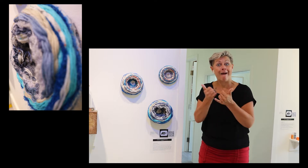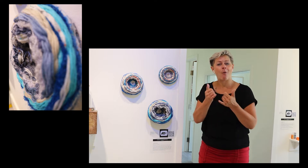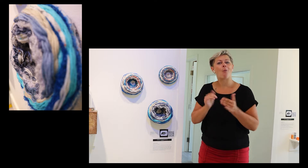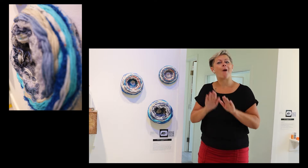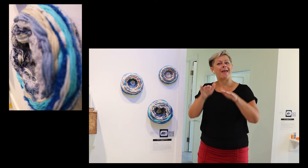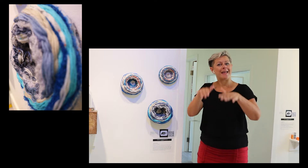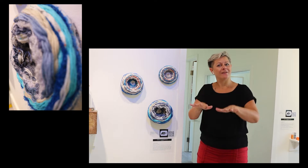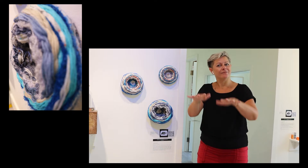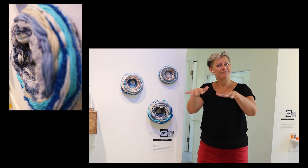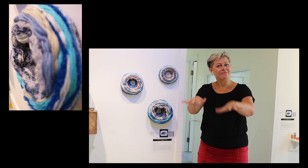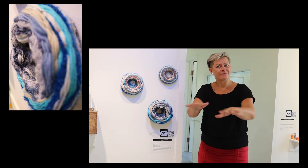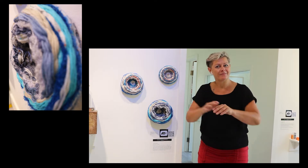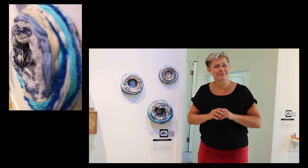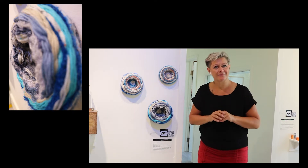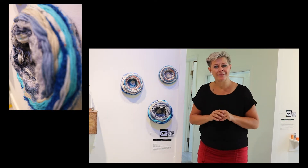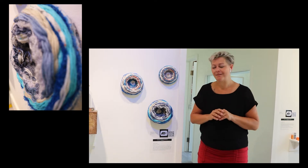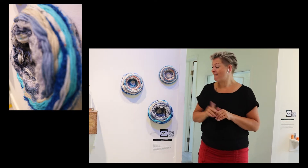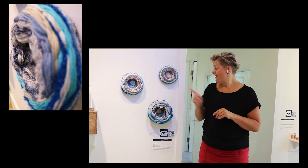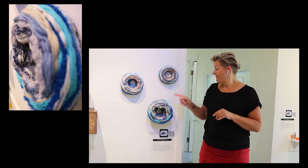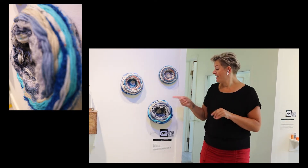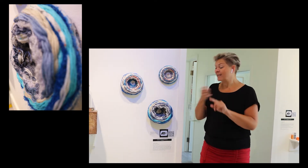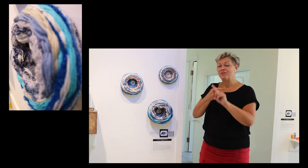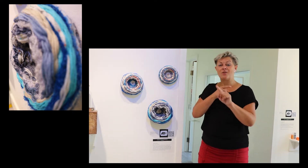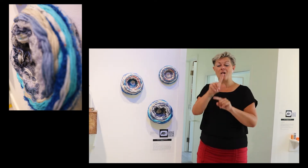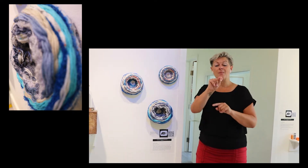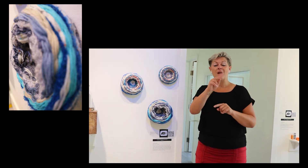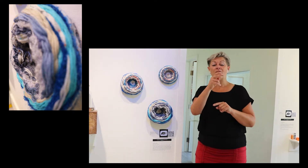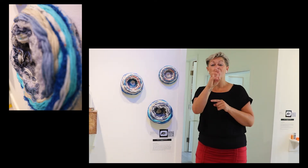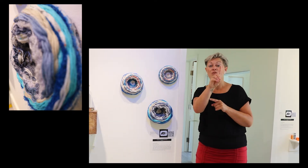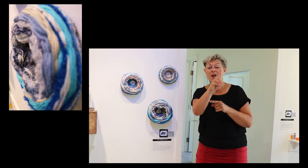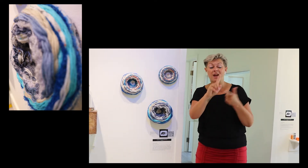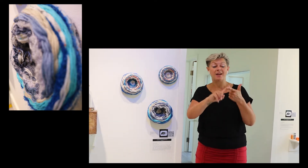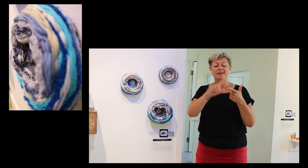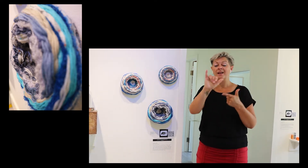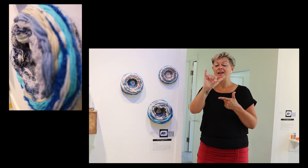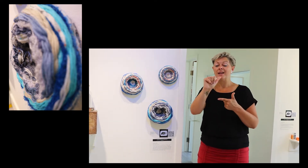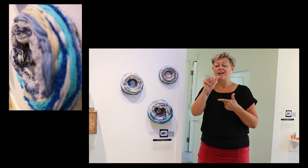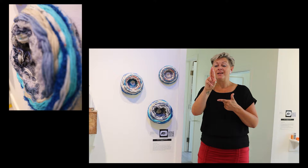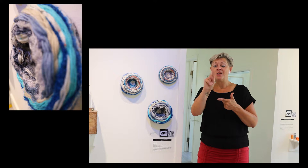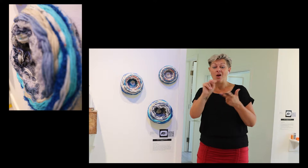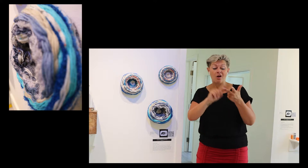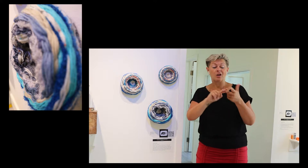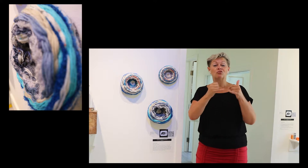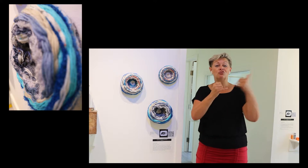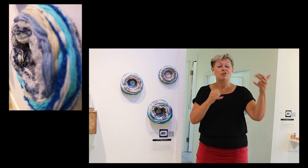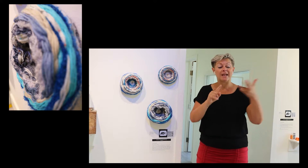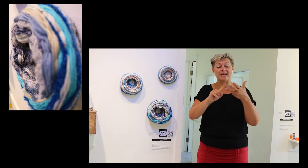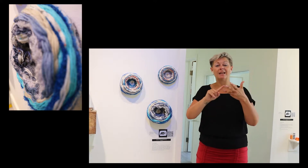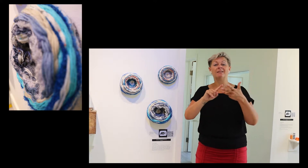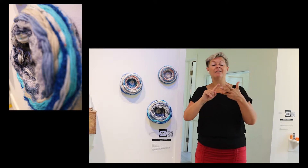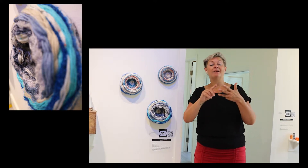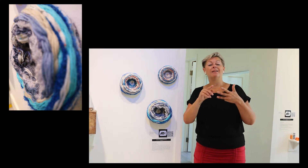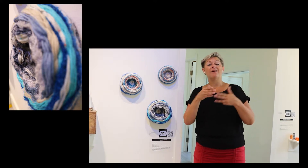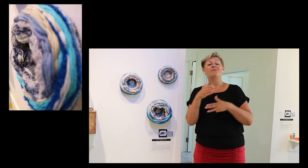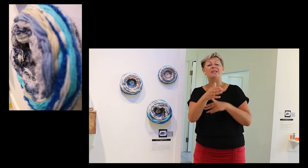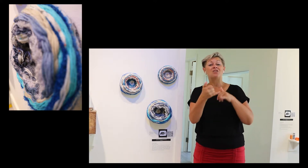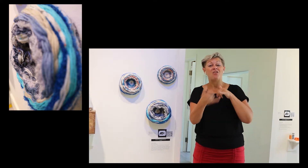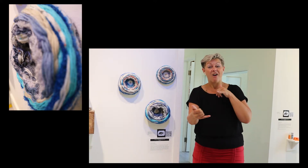waves. Made from reclaimed thread, yarn, string, and discarded fishing line, the